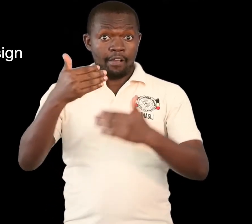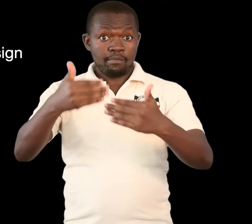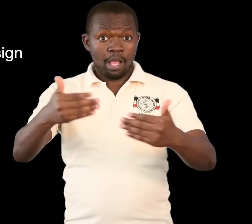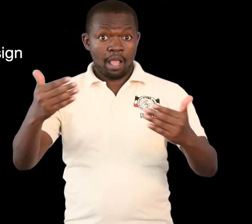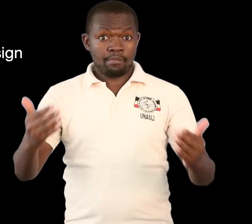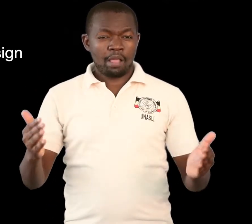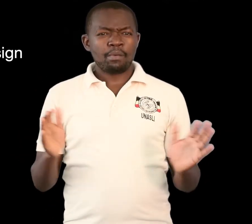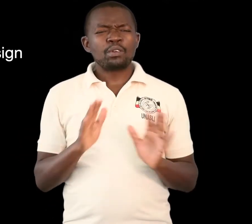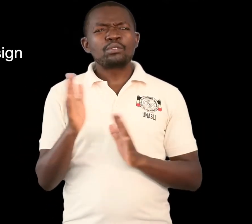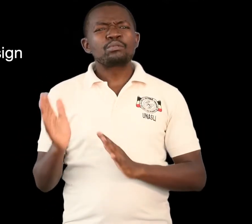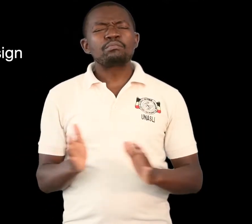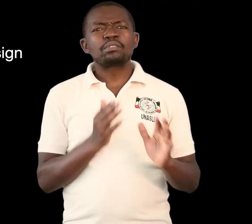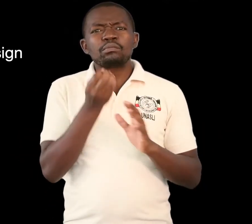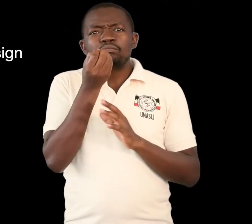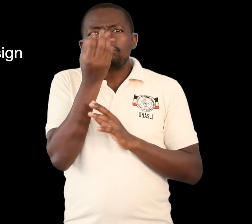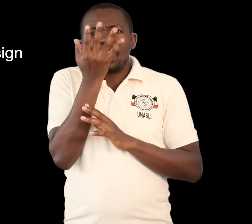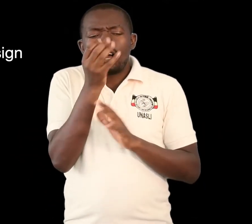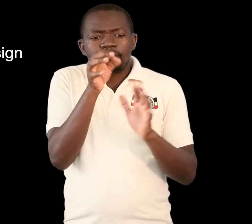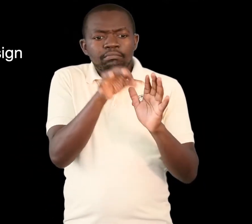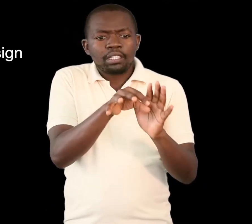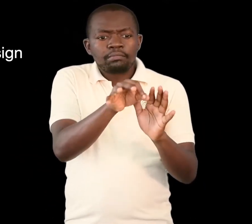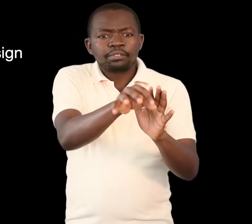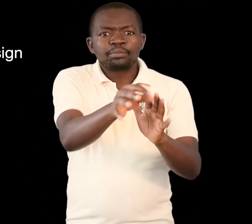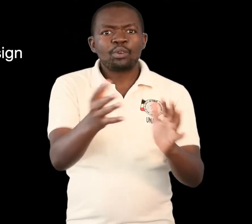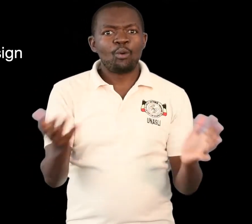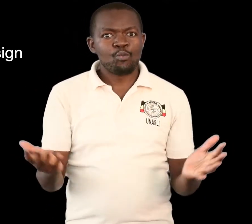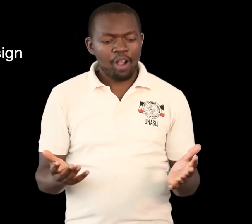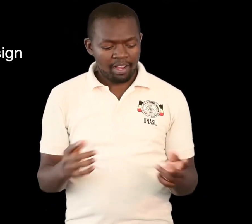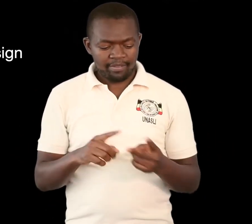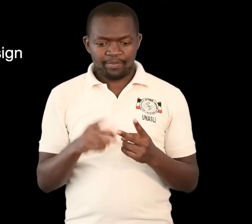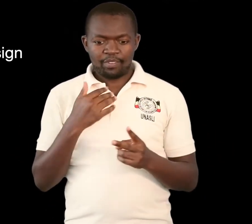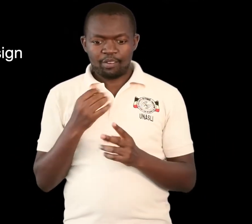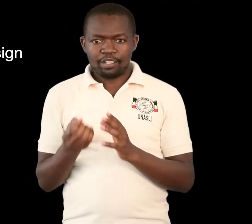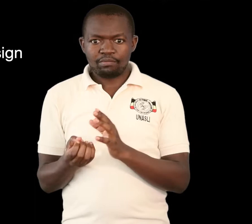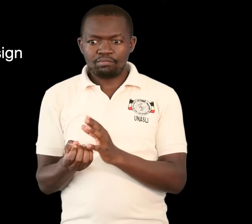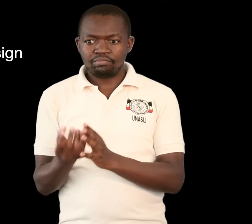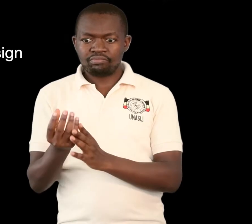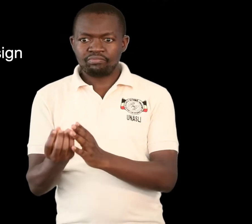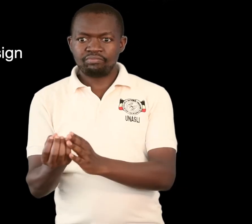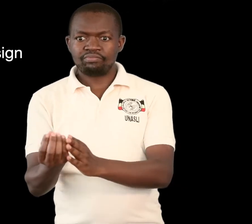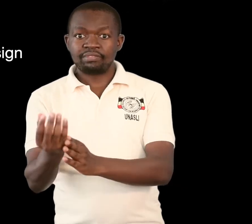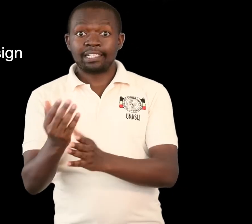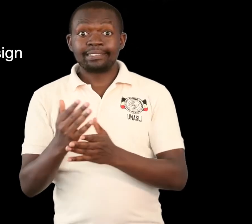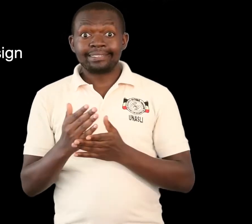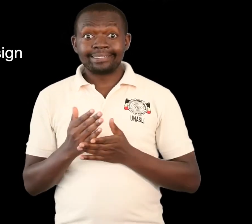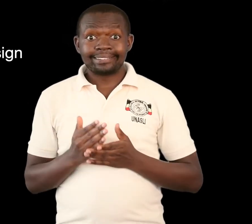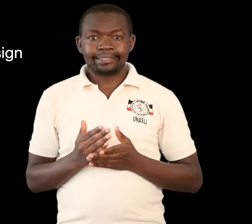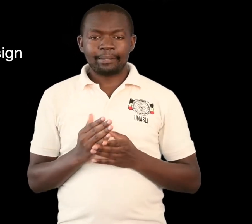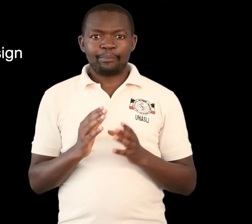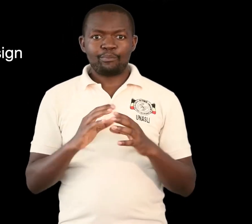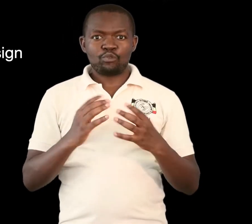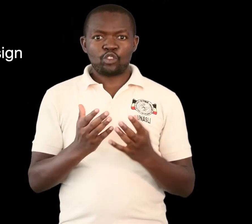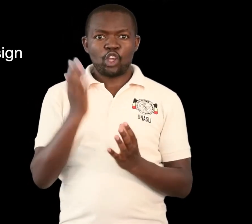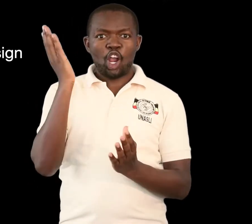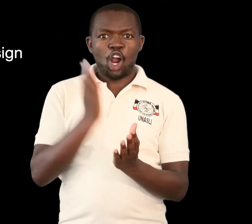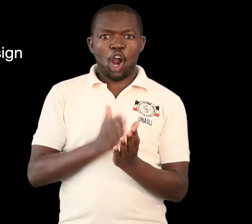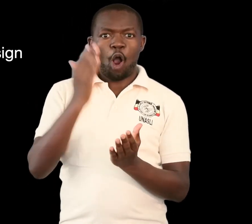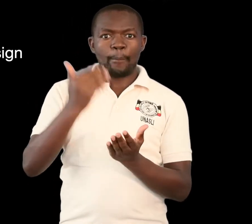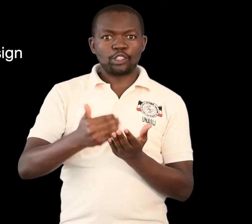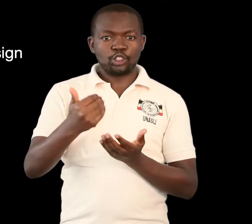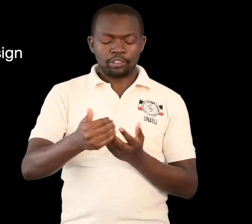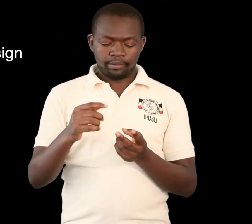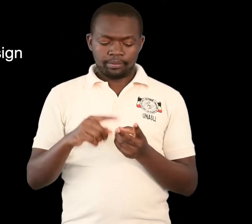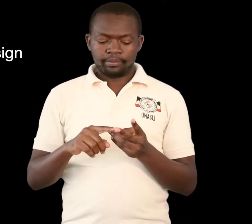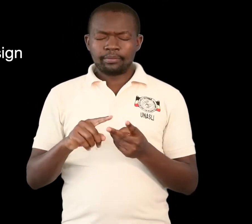to plant the flowers? Where do you want to grow some small cabbages? Where do you want